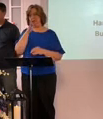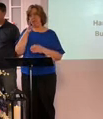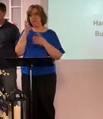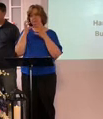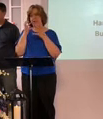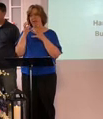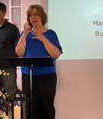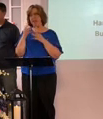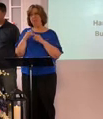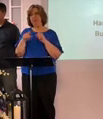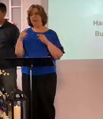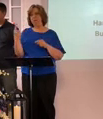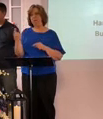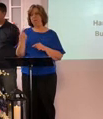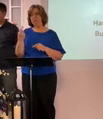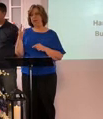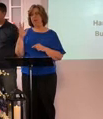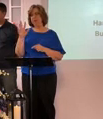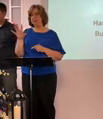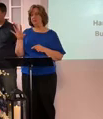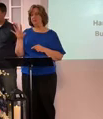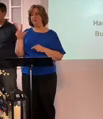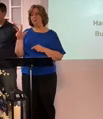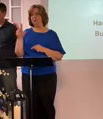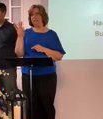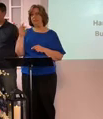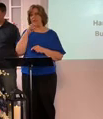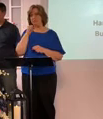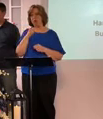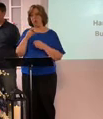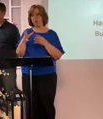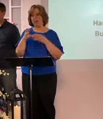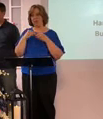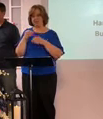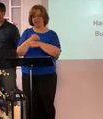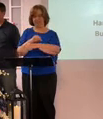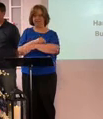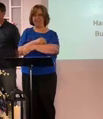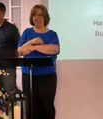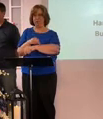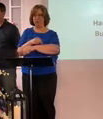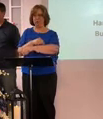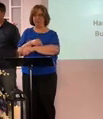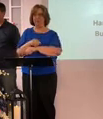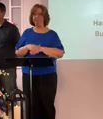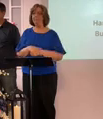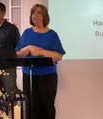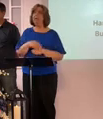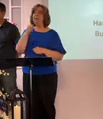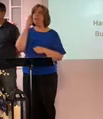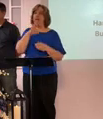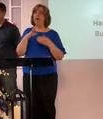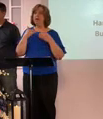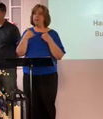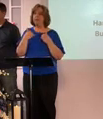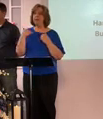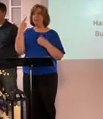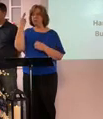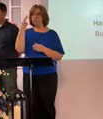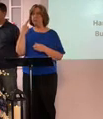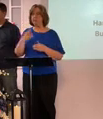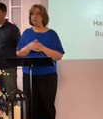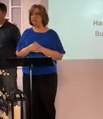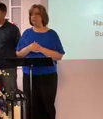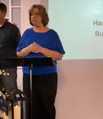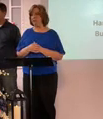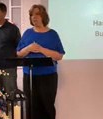when people ask me about it, my first response is everything happens for a reason because God has a plan. So my